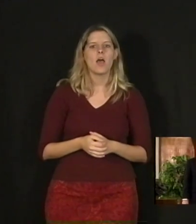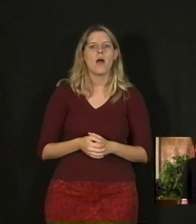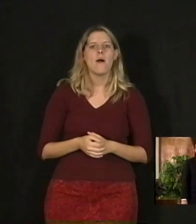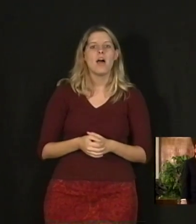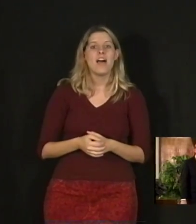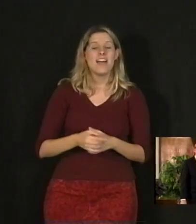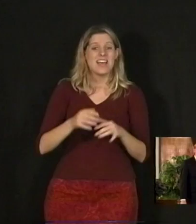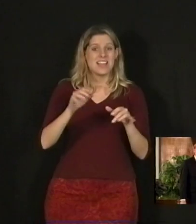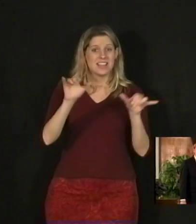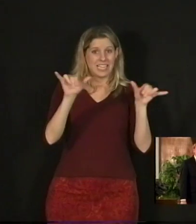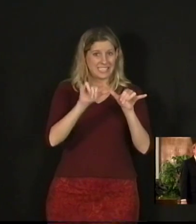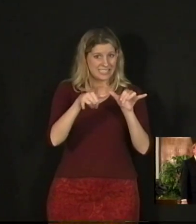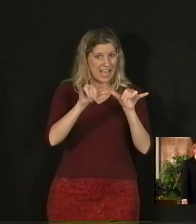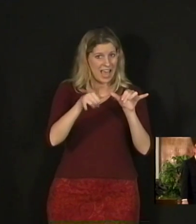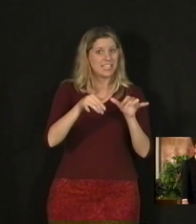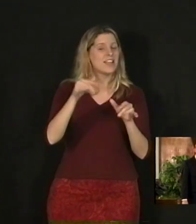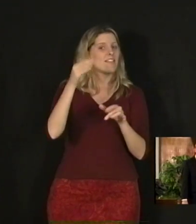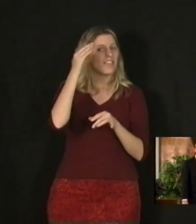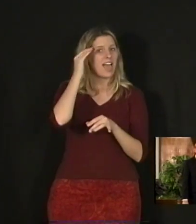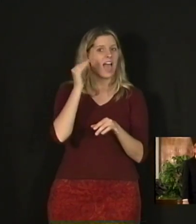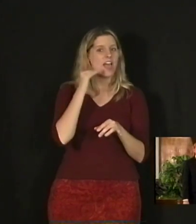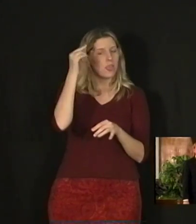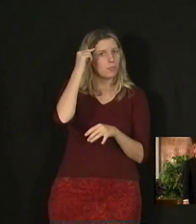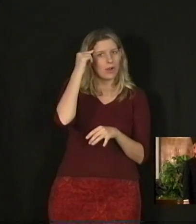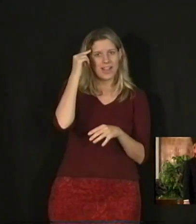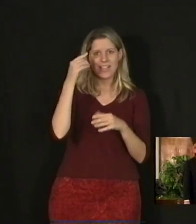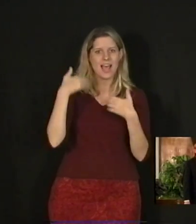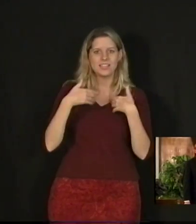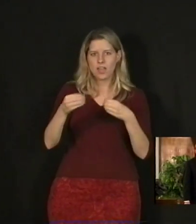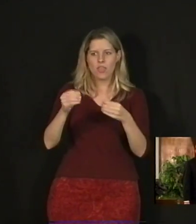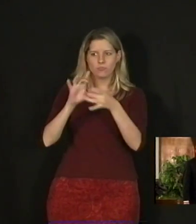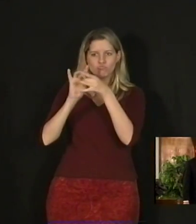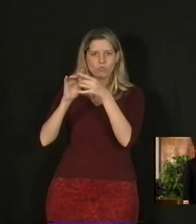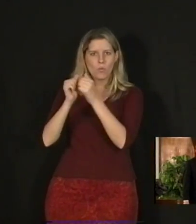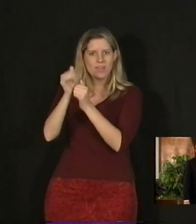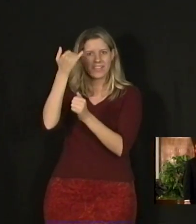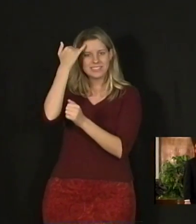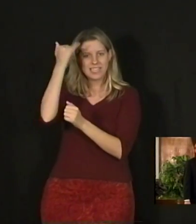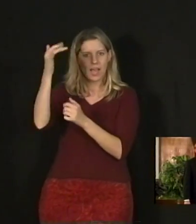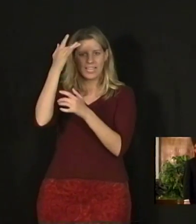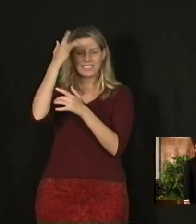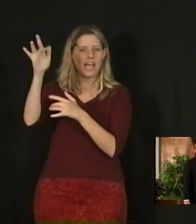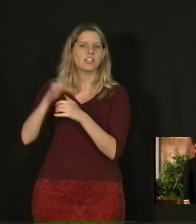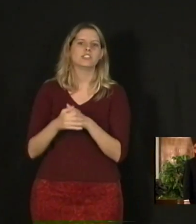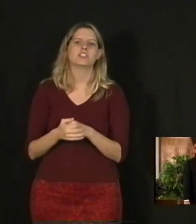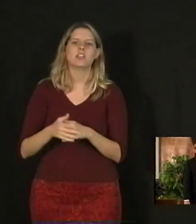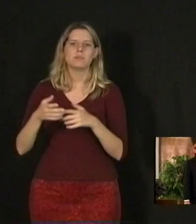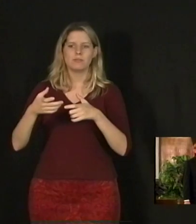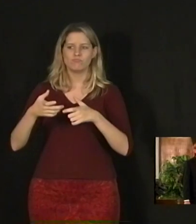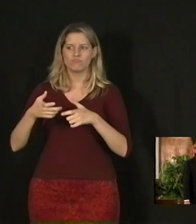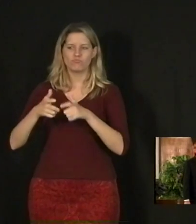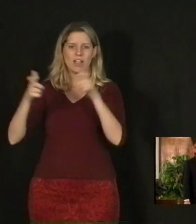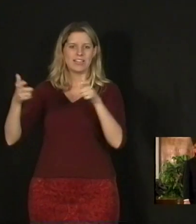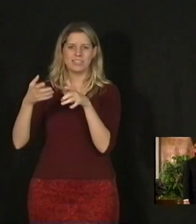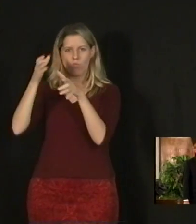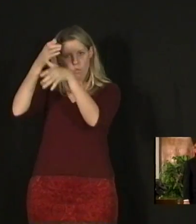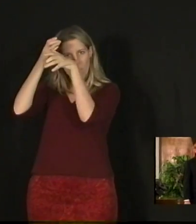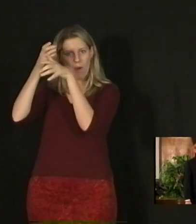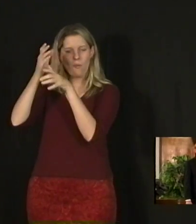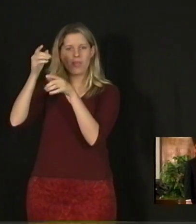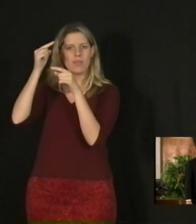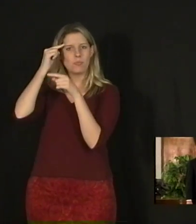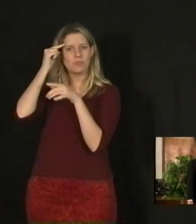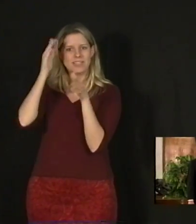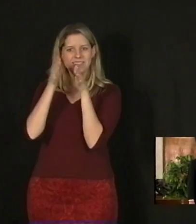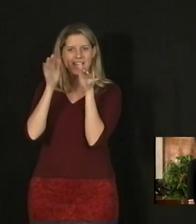And by the way, the size of the head has got nothing, the brain has nothing to do with intelligence either. There have been some incredibly high IQ people with brain sizes down